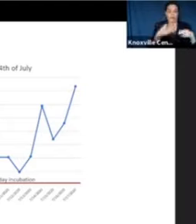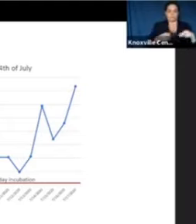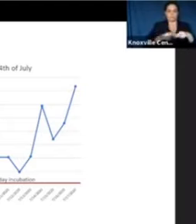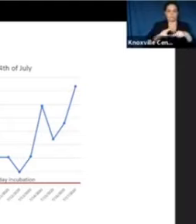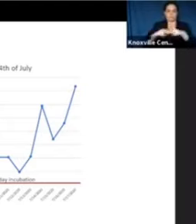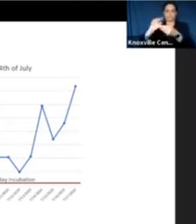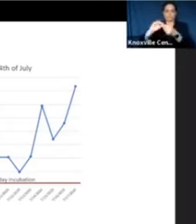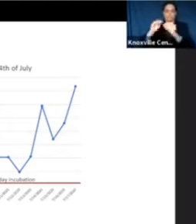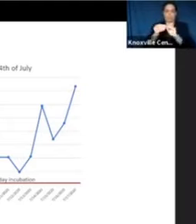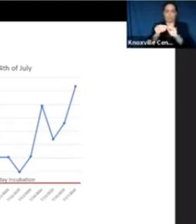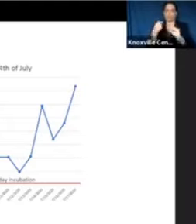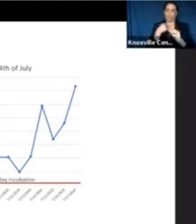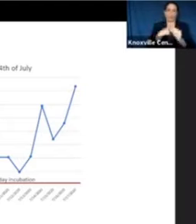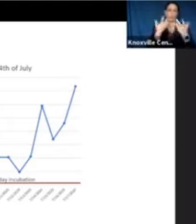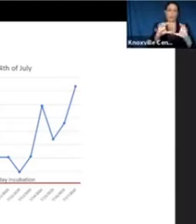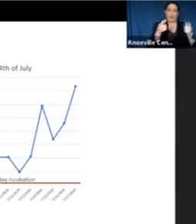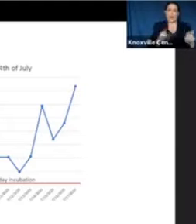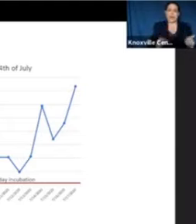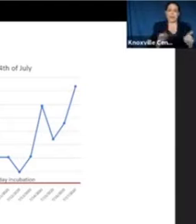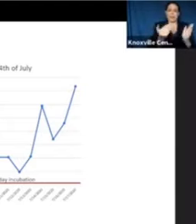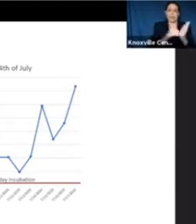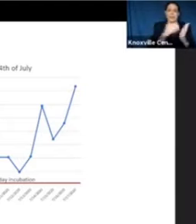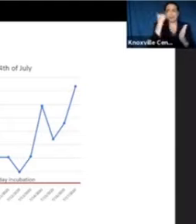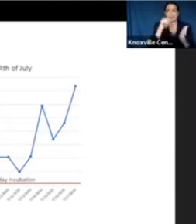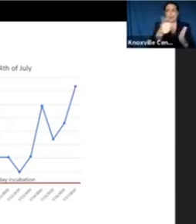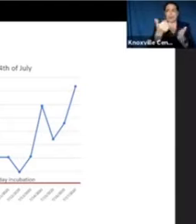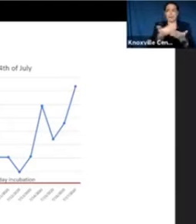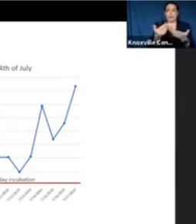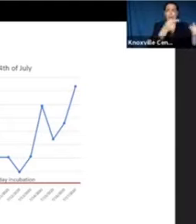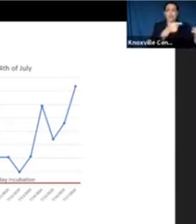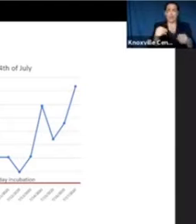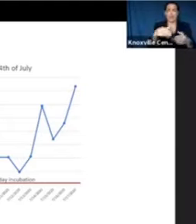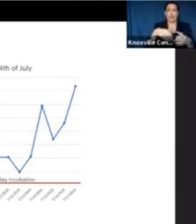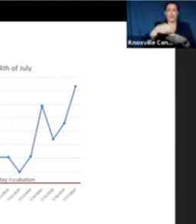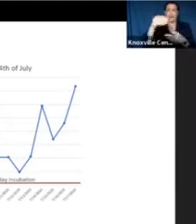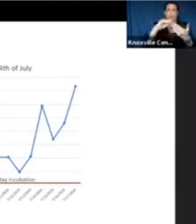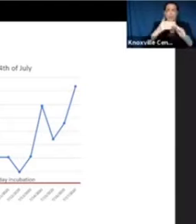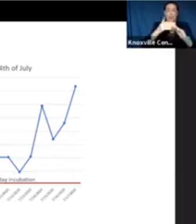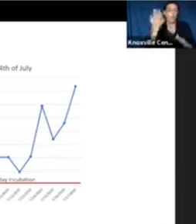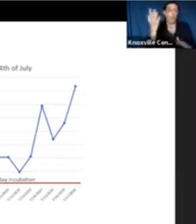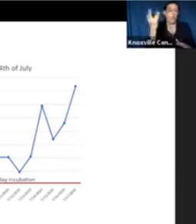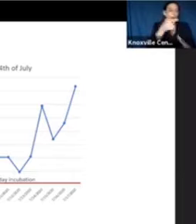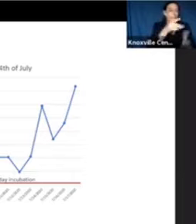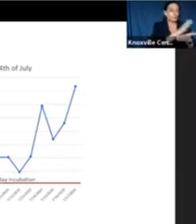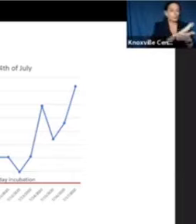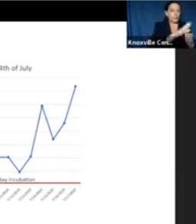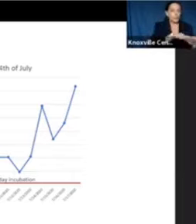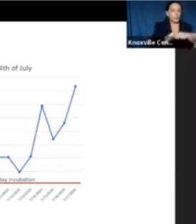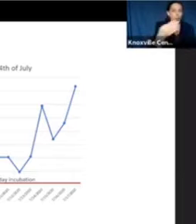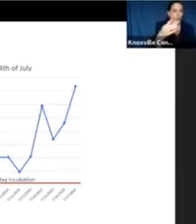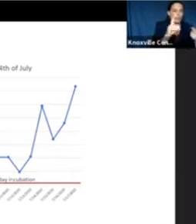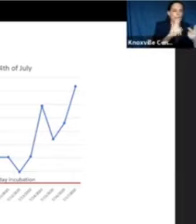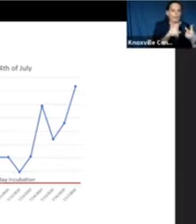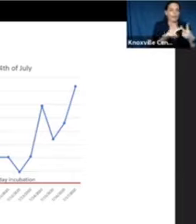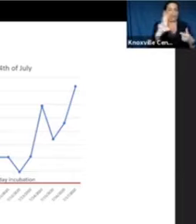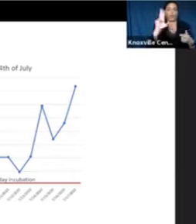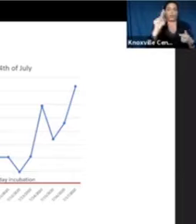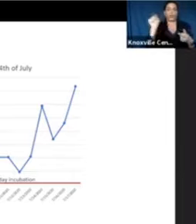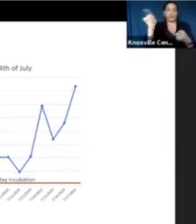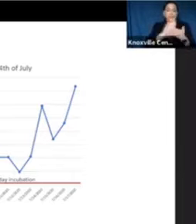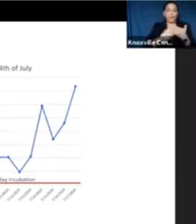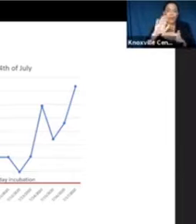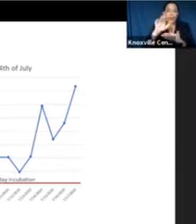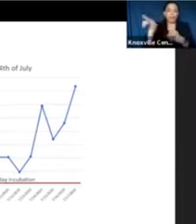want that to happen again while we have other things going on in the community. Again, we're back in school. We have UT back, so there's a lot